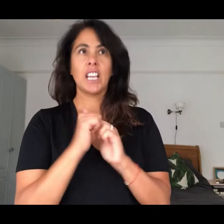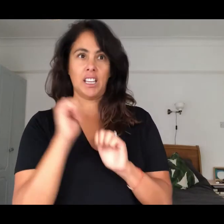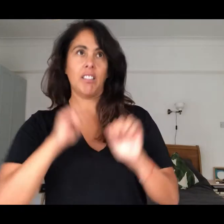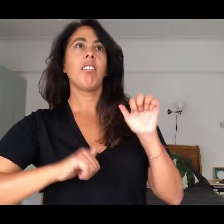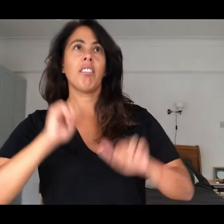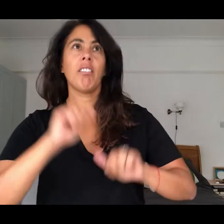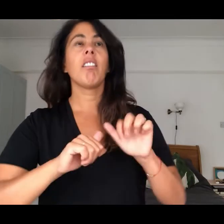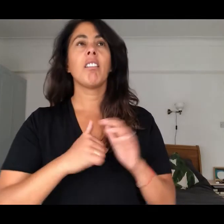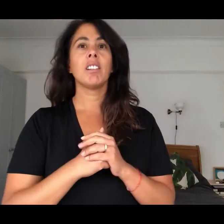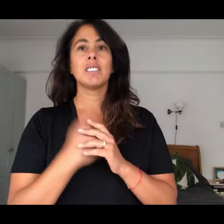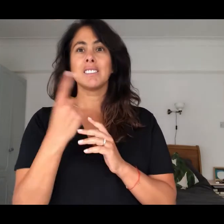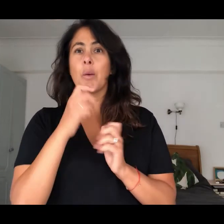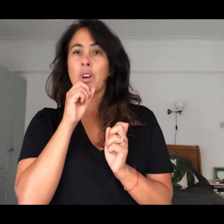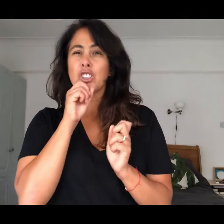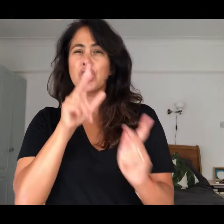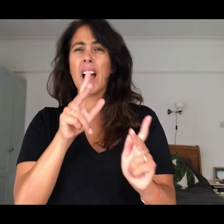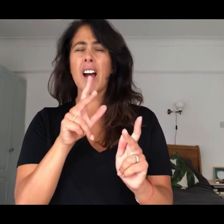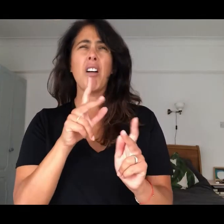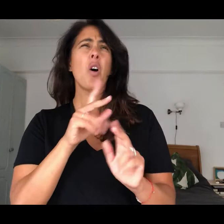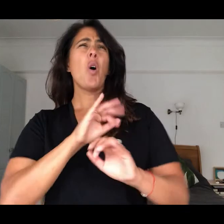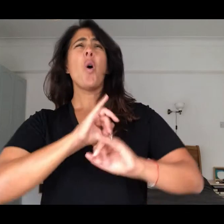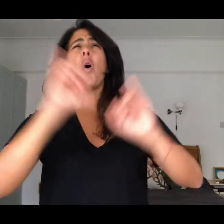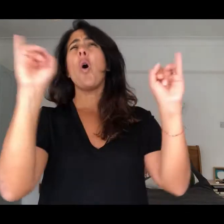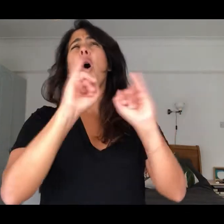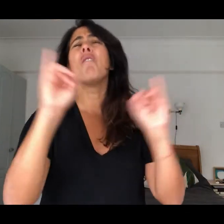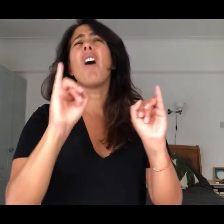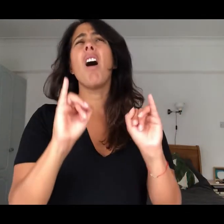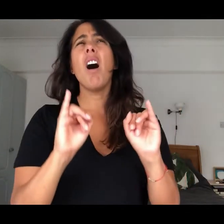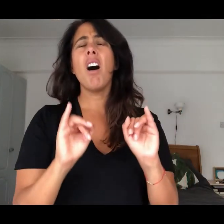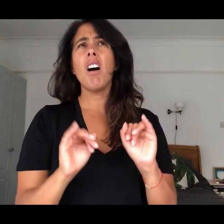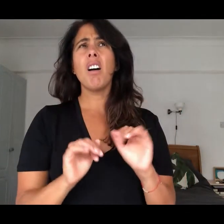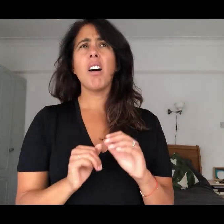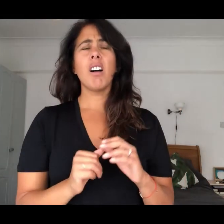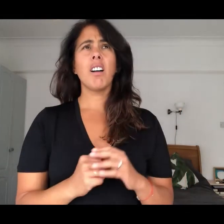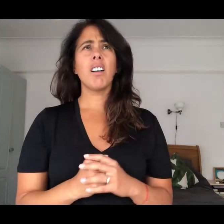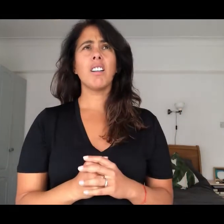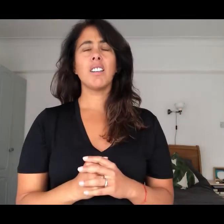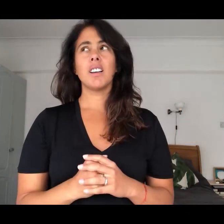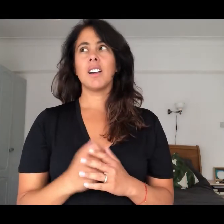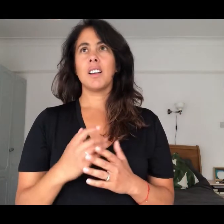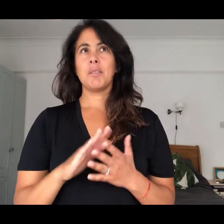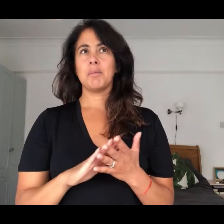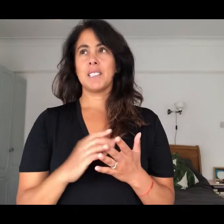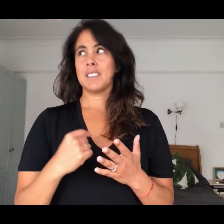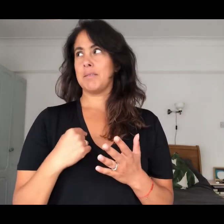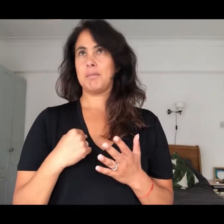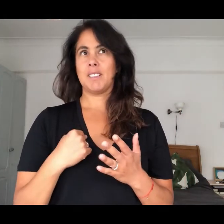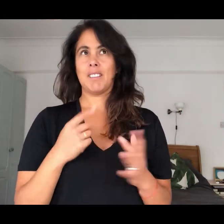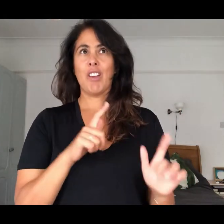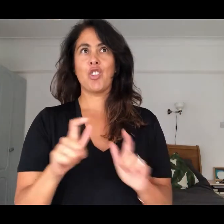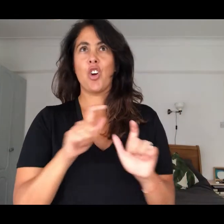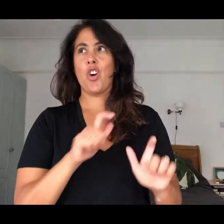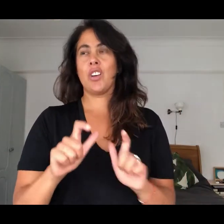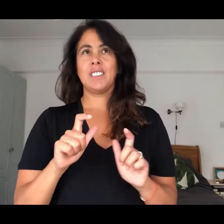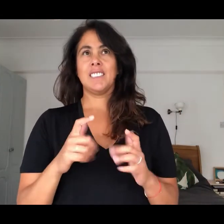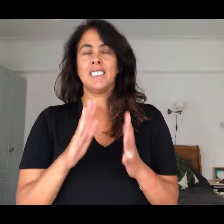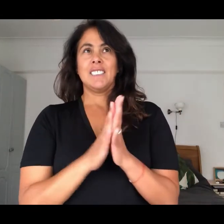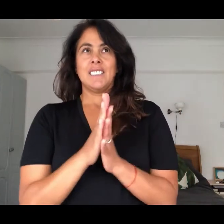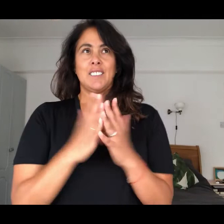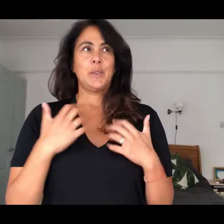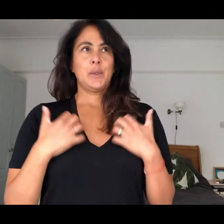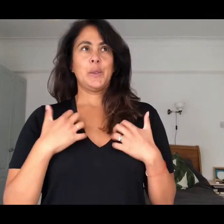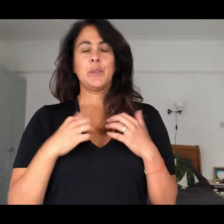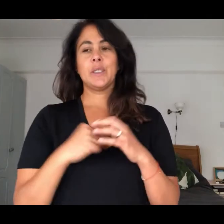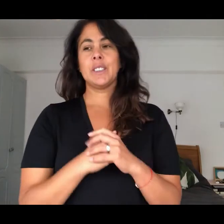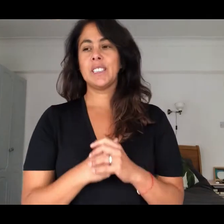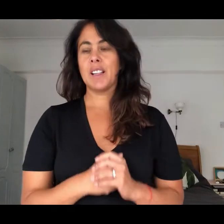People are tutting in support, and I can hear someone shouting, disgraceful, and